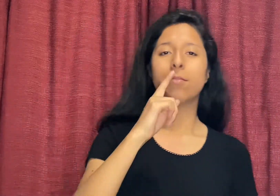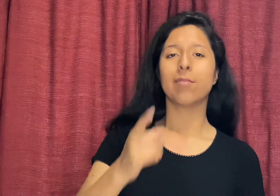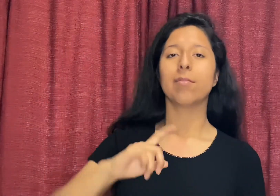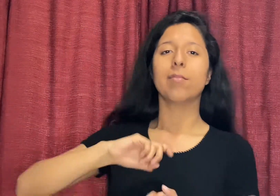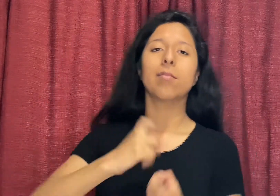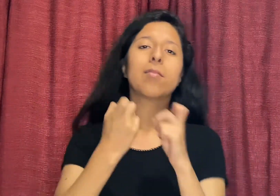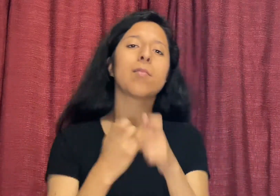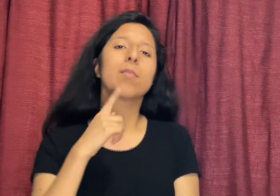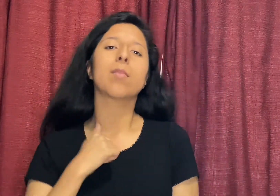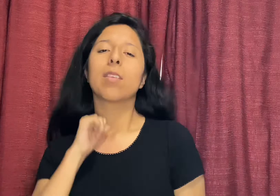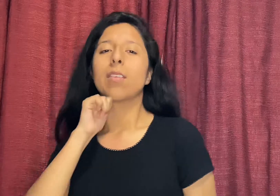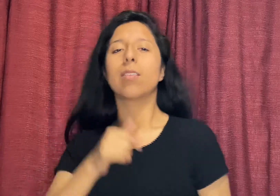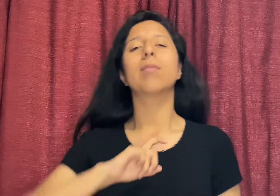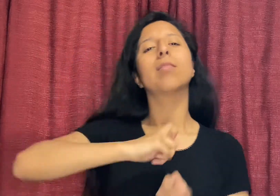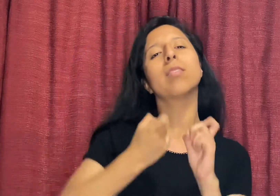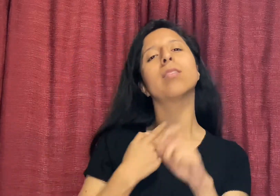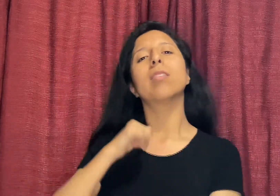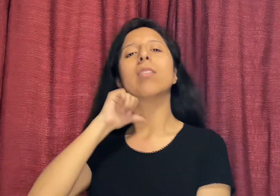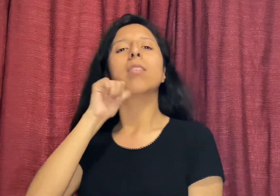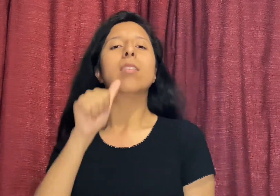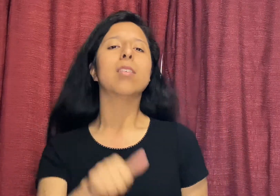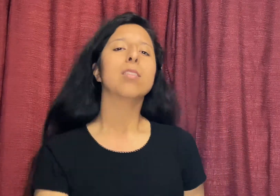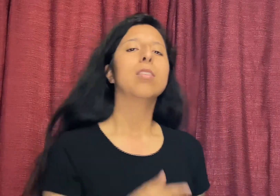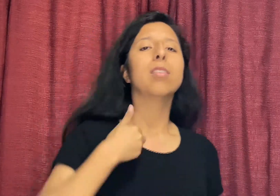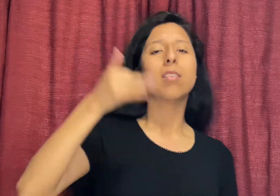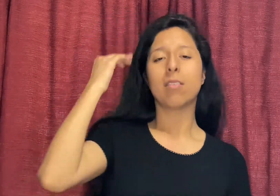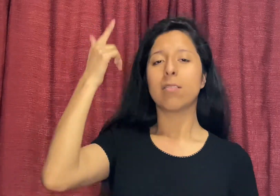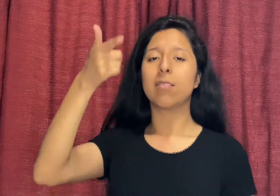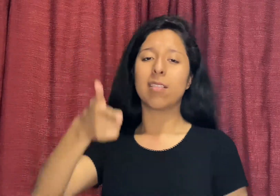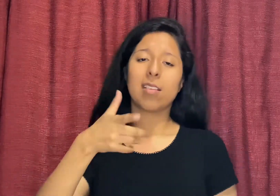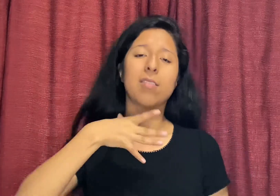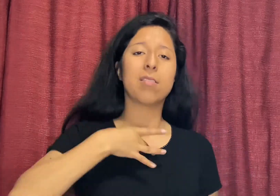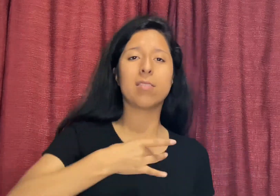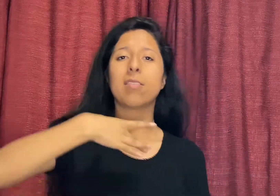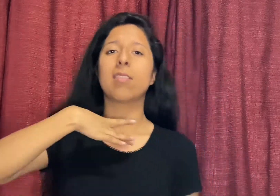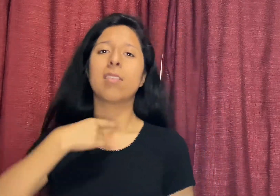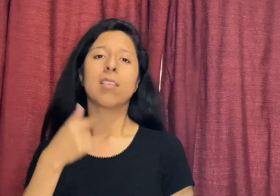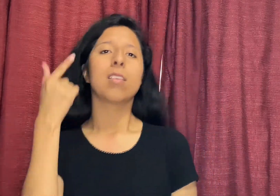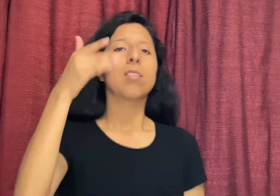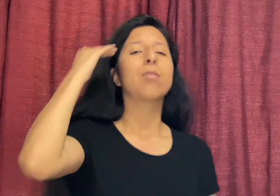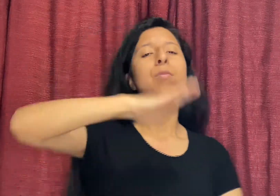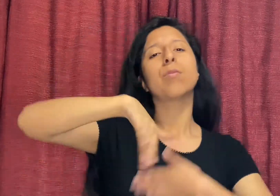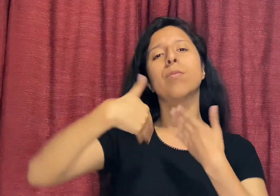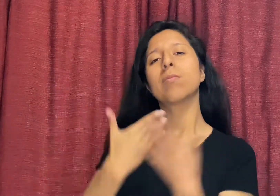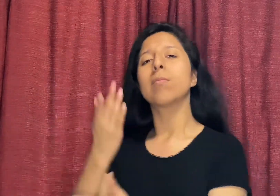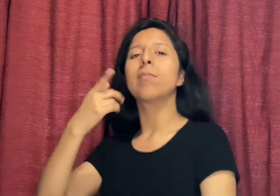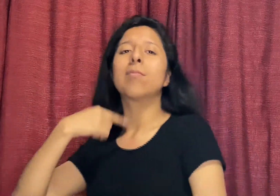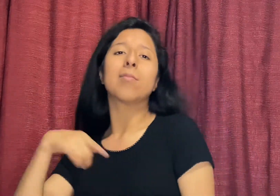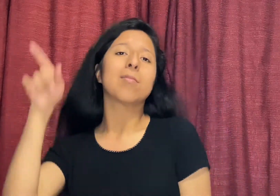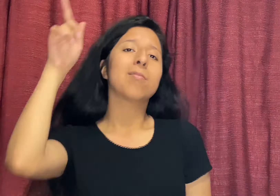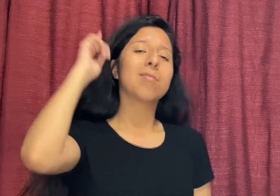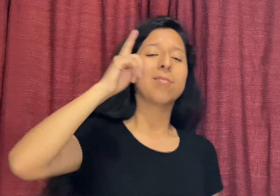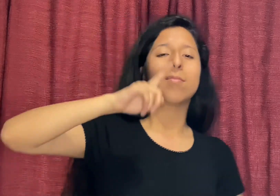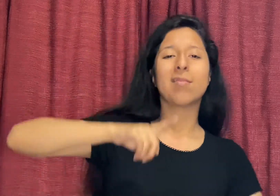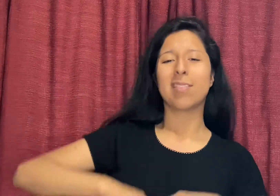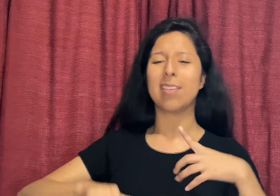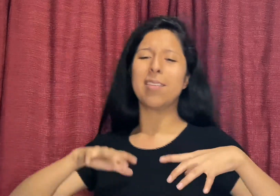People say I'm not gonna change, not gonna change. I know that you like that, you know where my mind's at. Can't